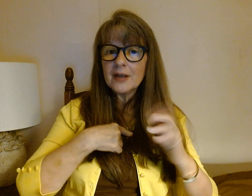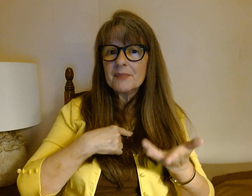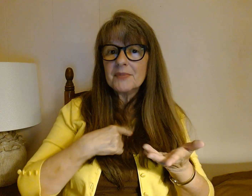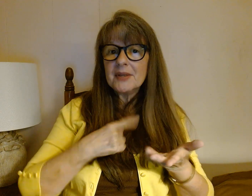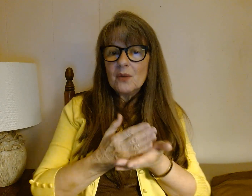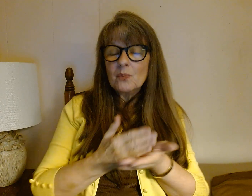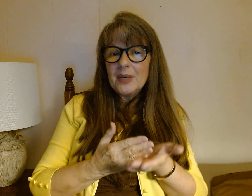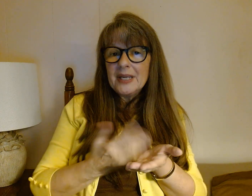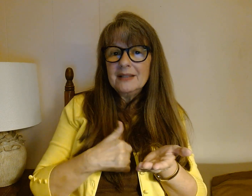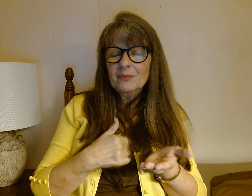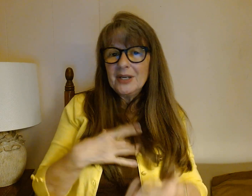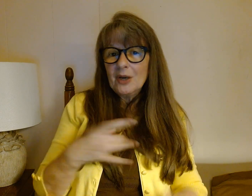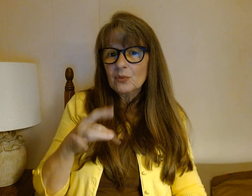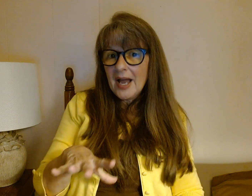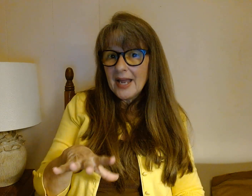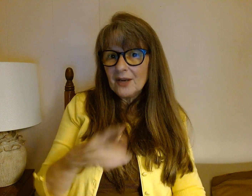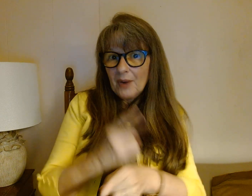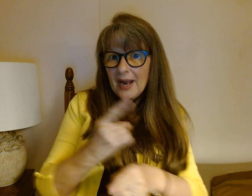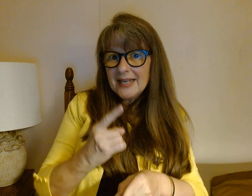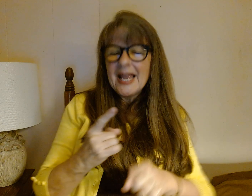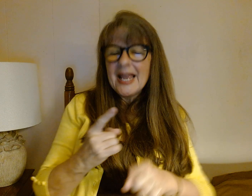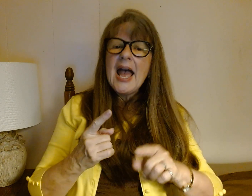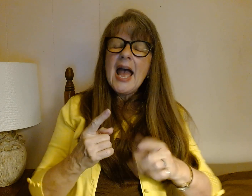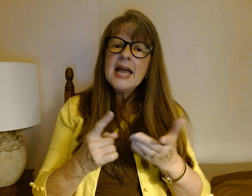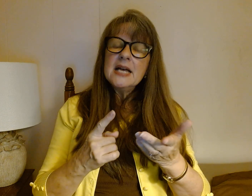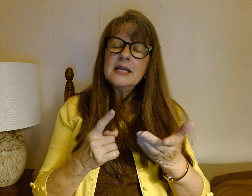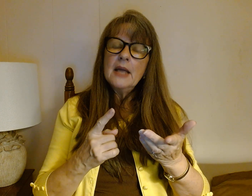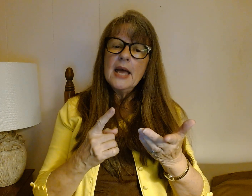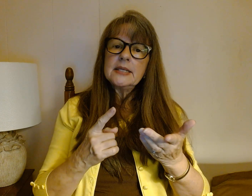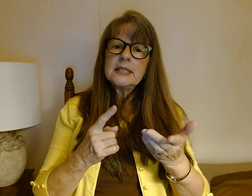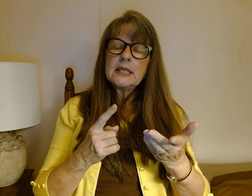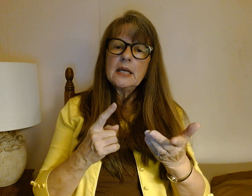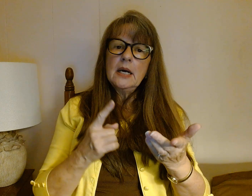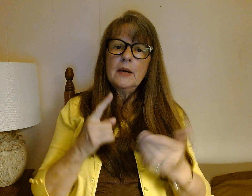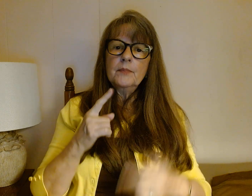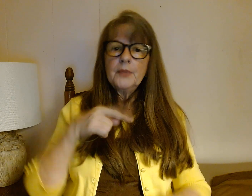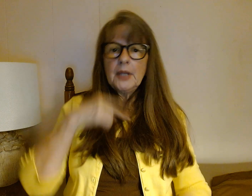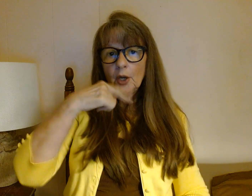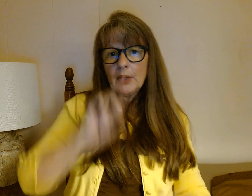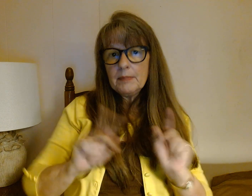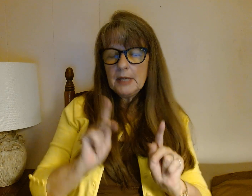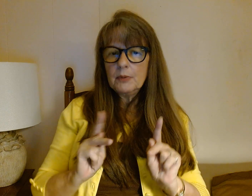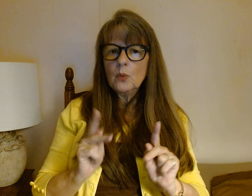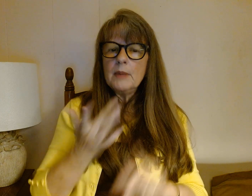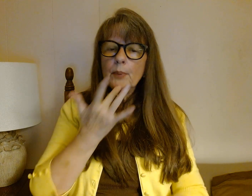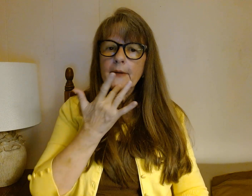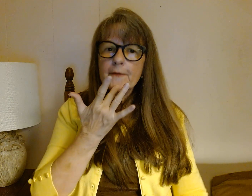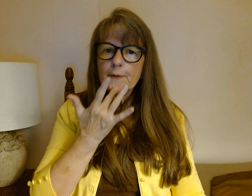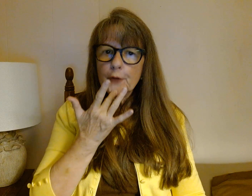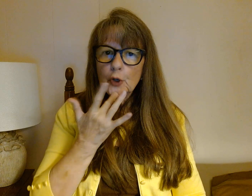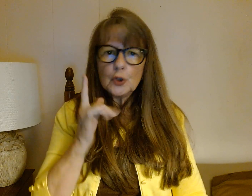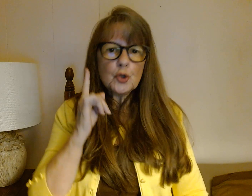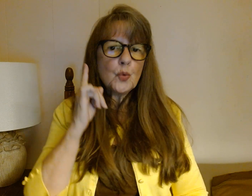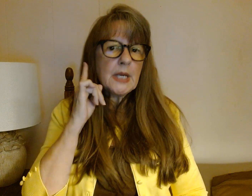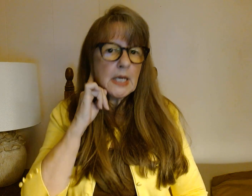something that we don't like, right? And as hearing people, we prefer to